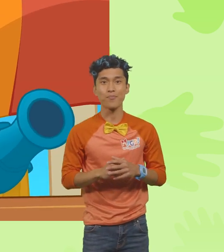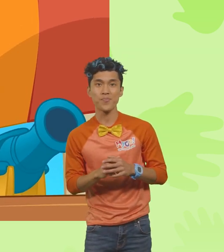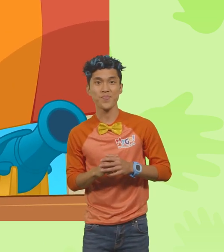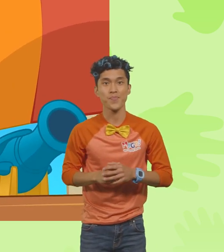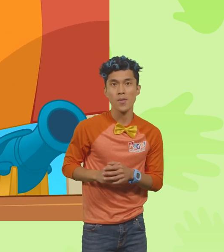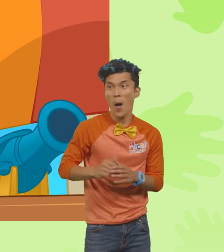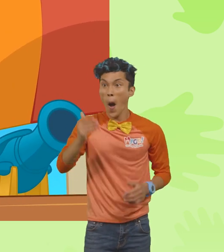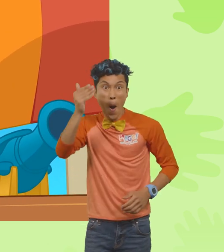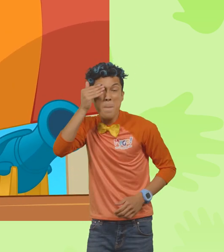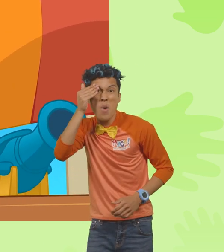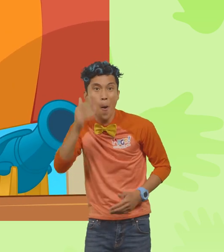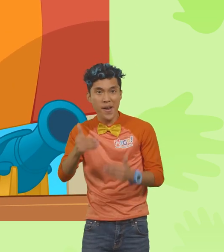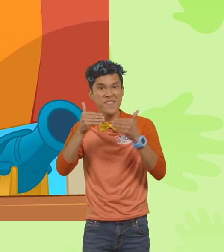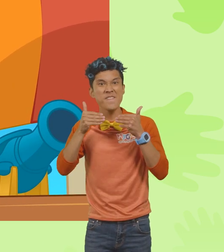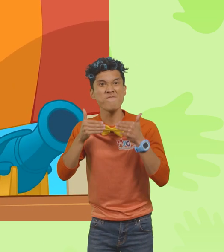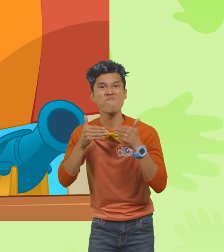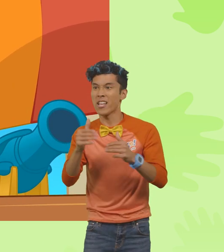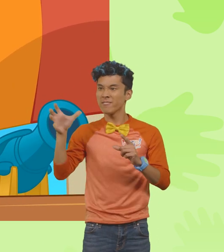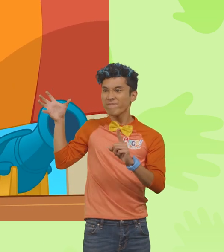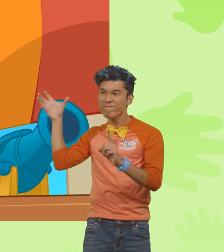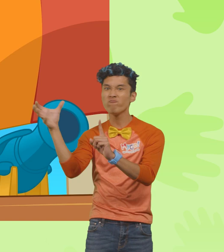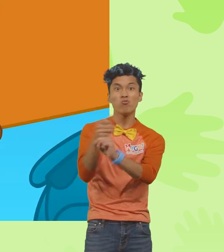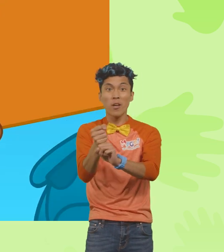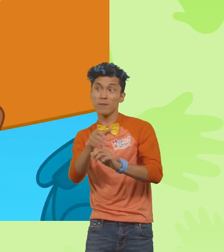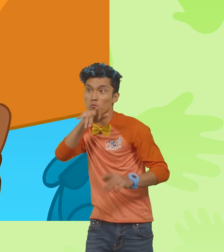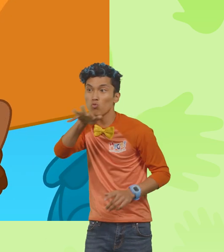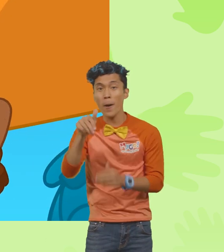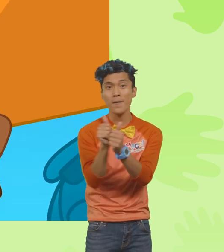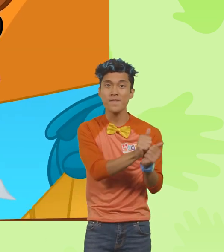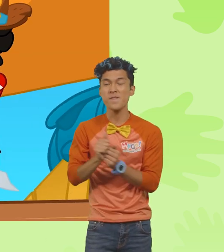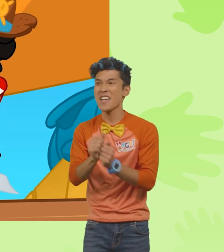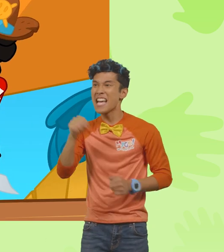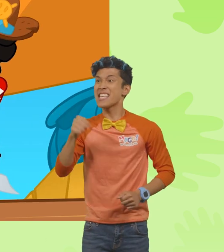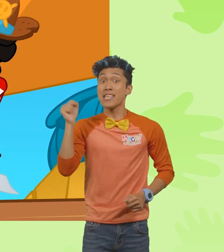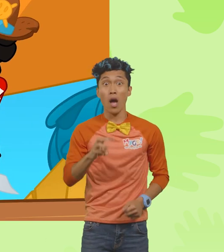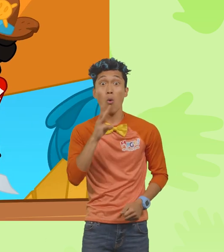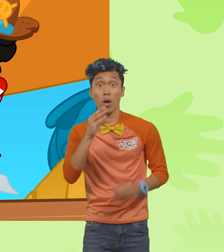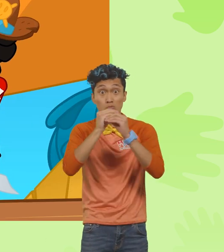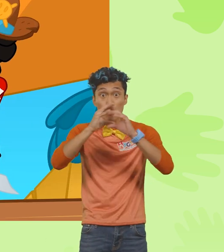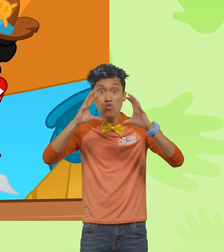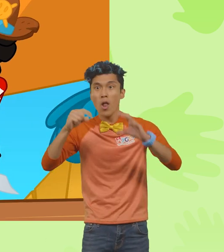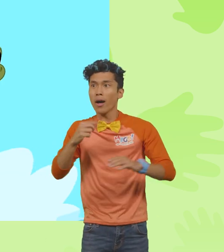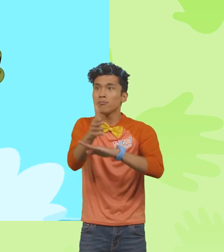Pirate, let's catch the dragon together! Yeah, I'll shoot water balloons at it!